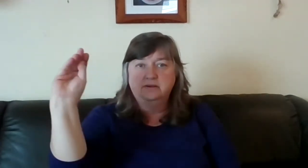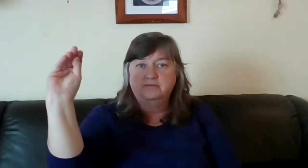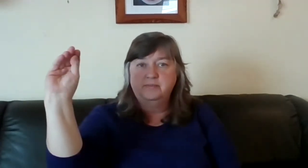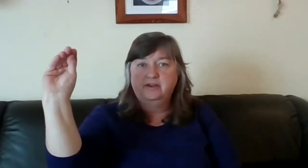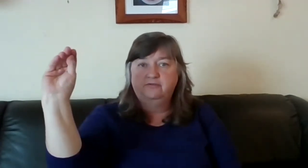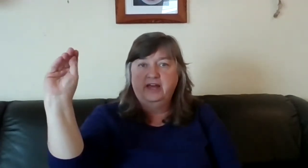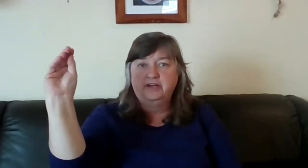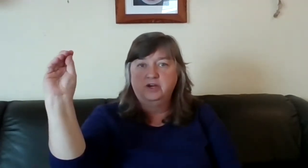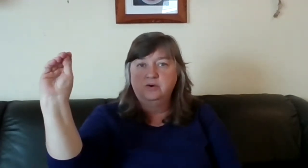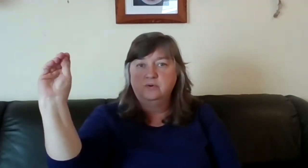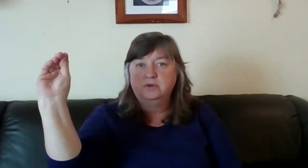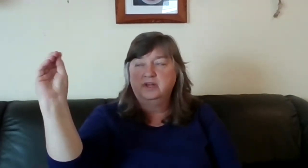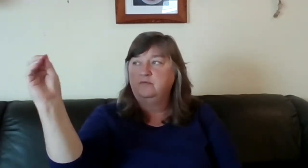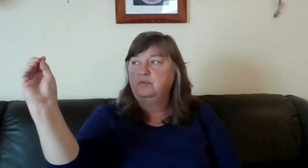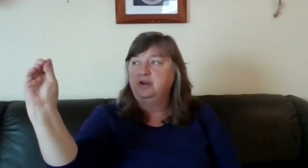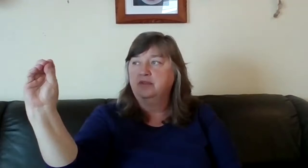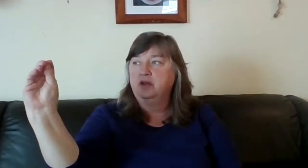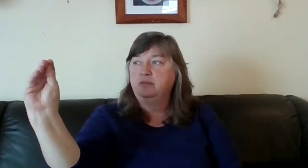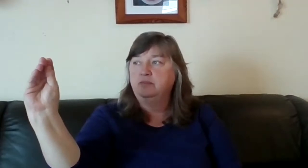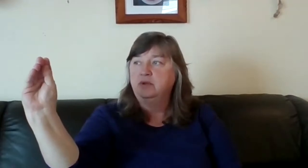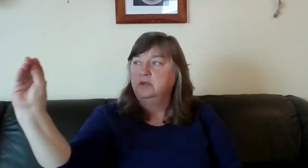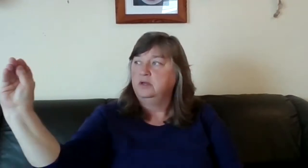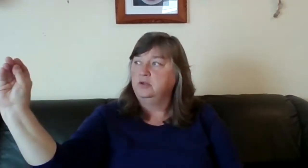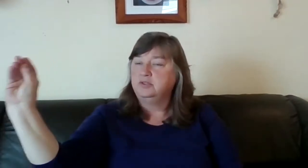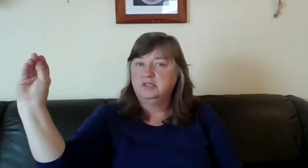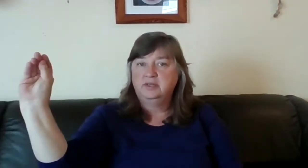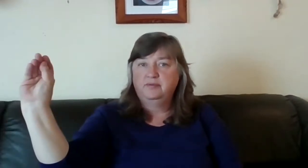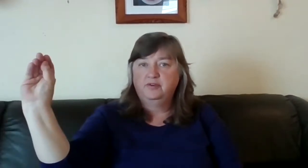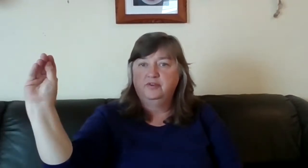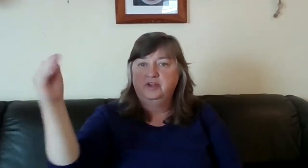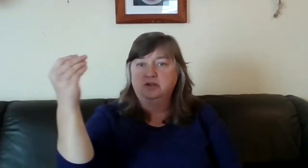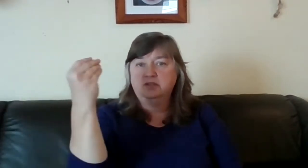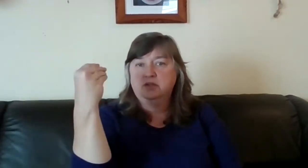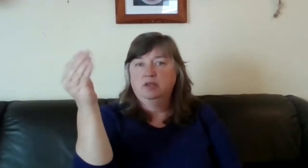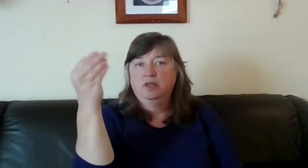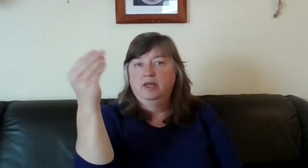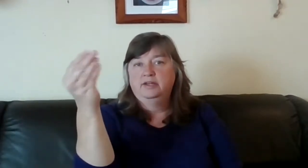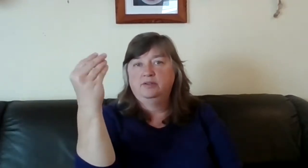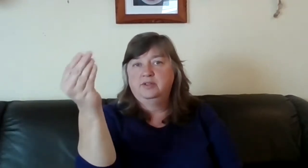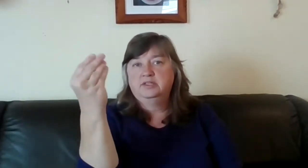If you make a flat O, kind of bring your thumb close to the tip of your fingers and do